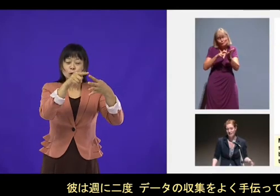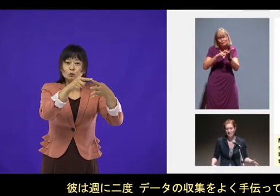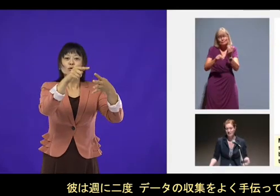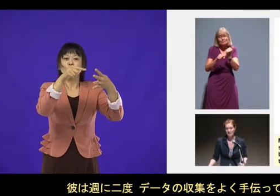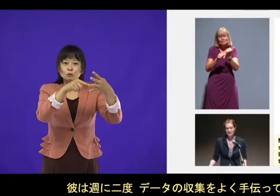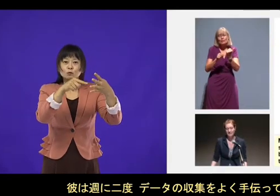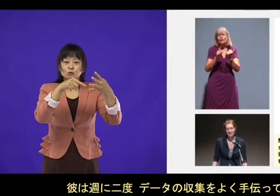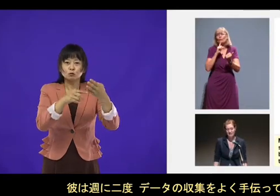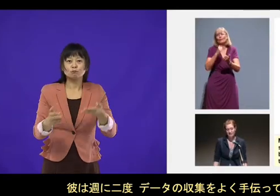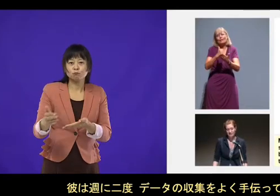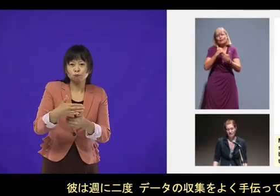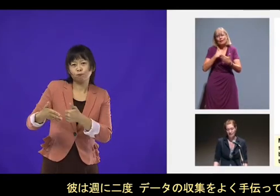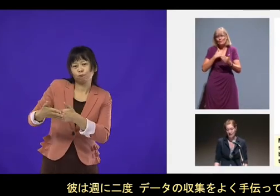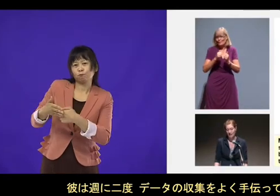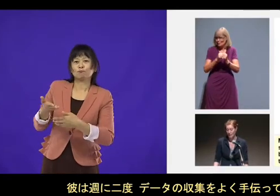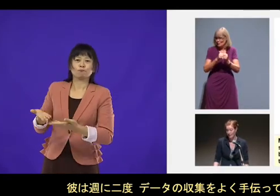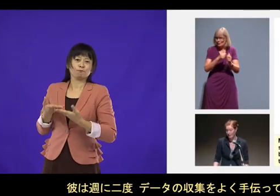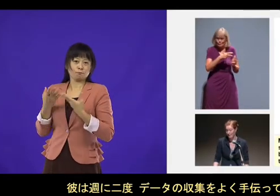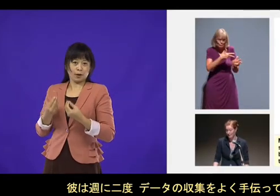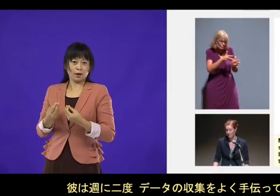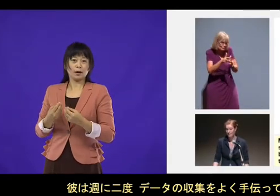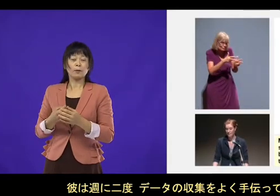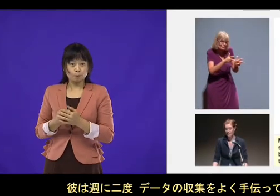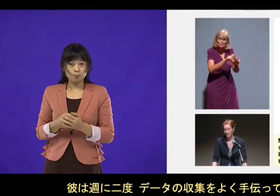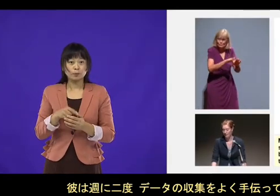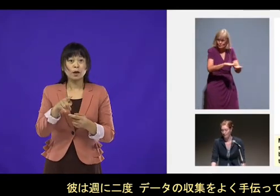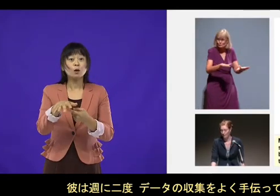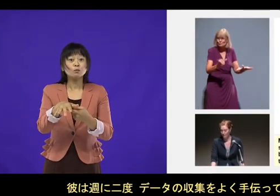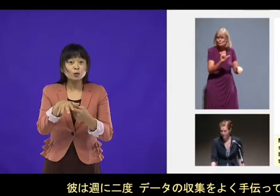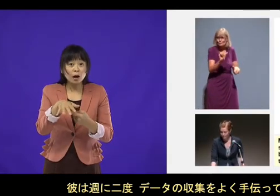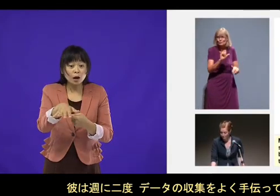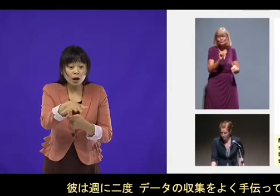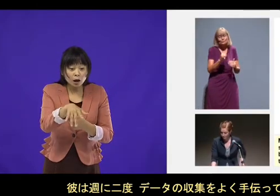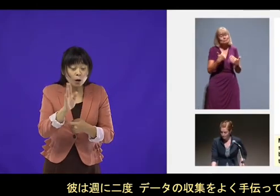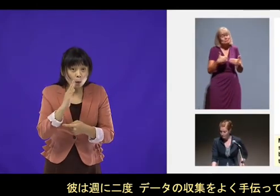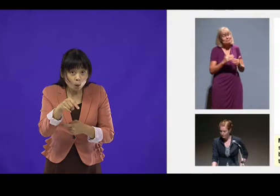helping collect this data bi-weekly.